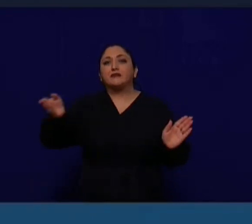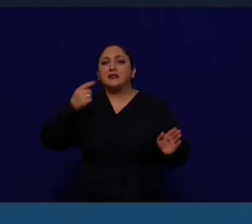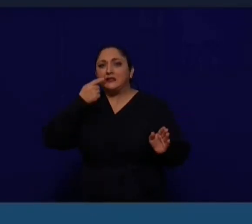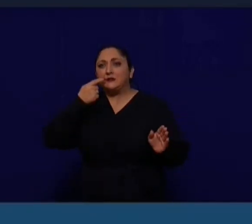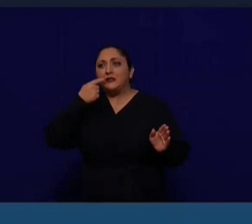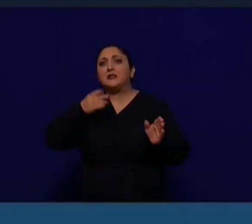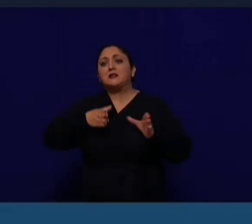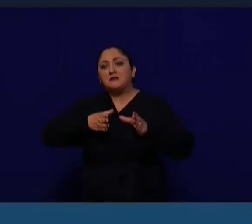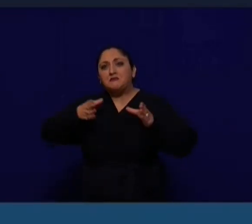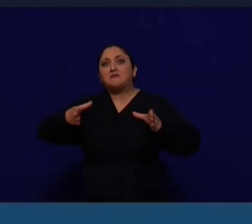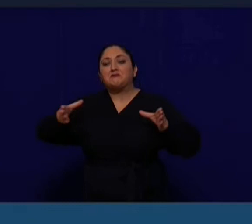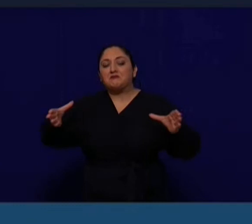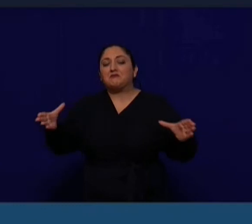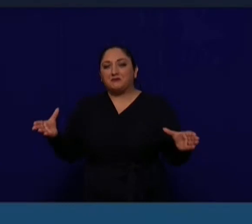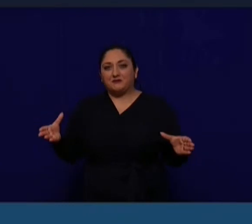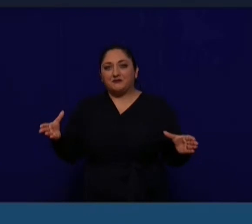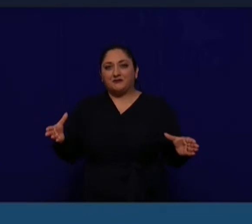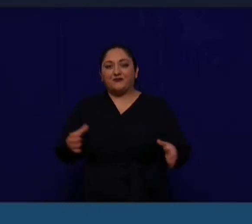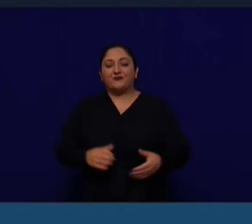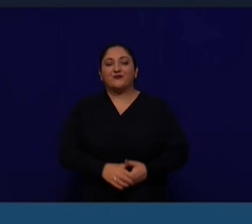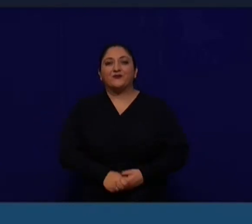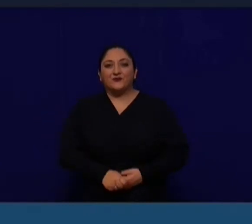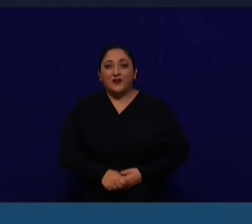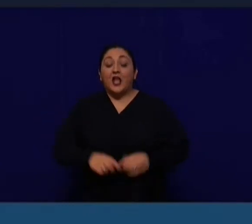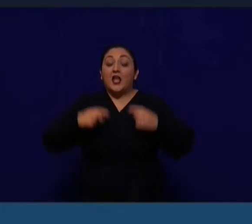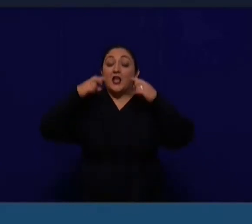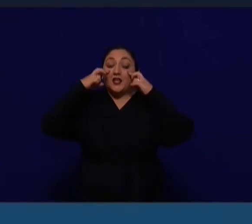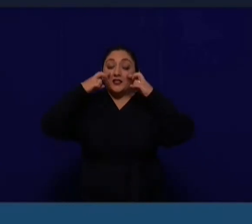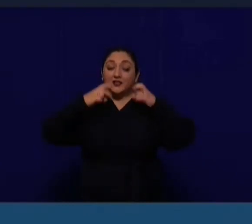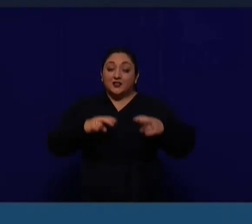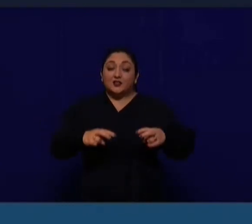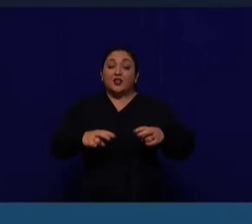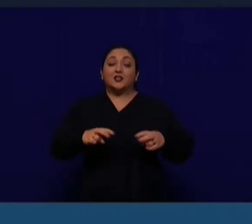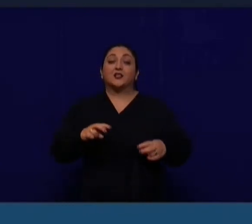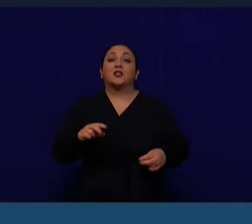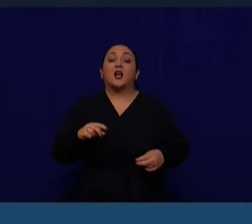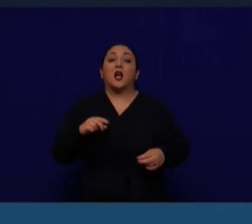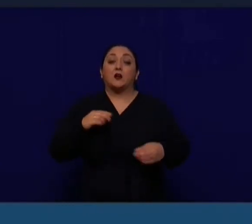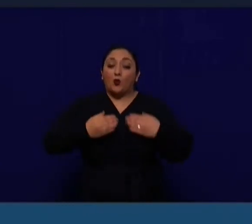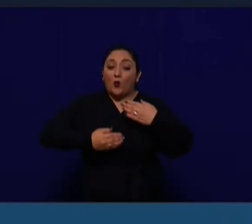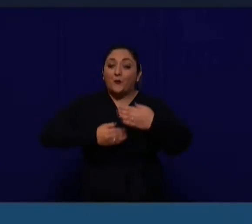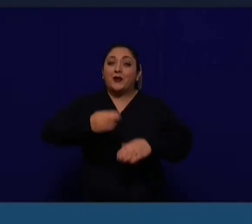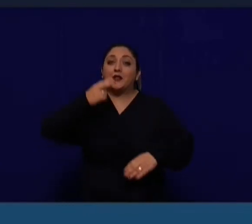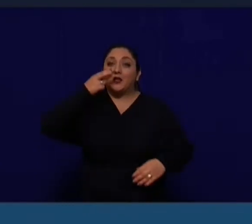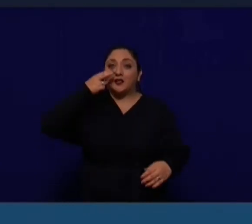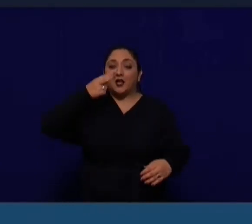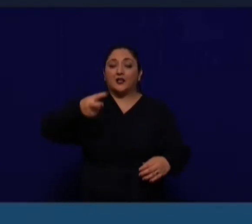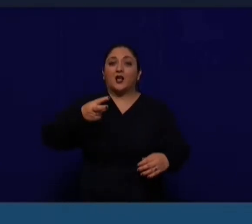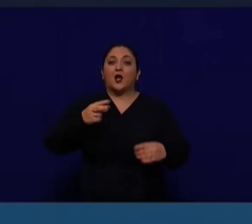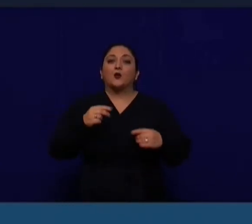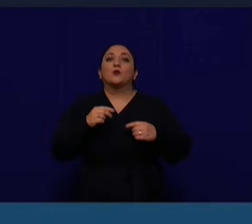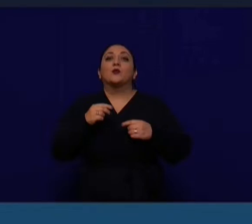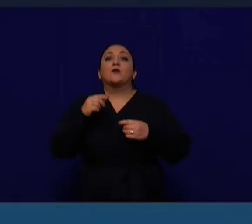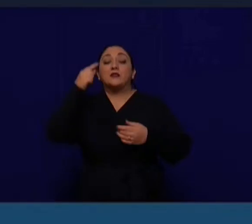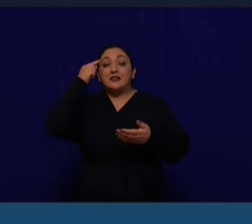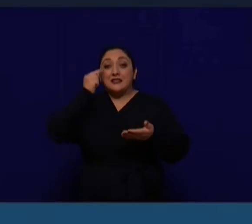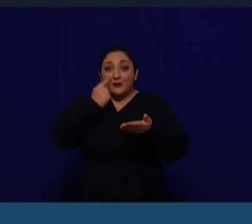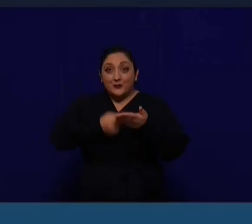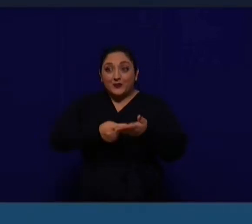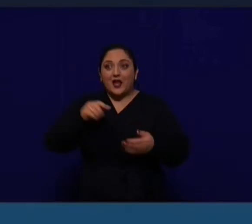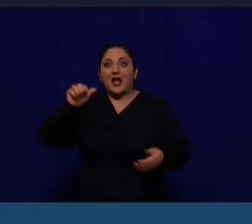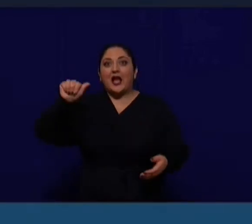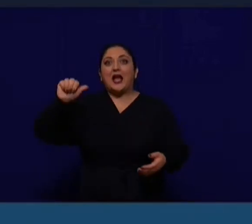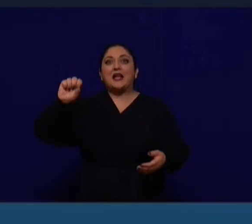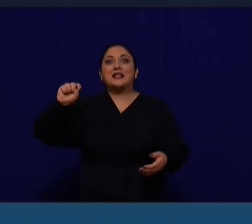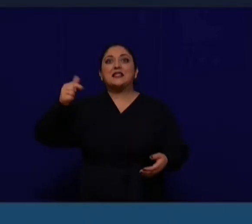nies li qegħdin jingħataw. Infatti, riċerka ħarġet wara bqajna nsegwuha aħna wkoll li anke l-AstraZeneca tkun